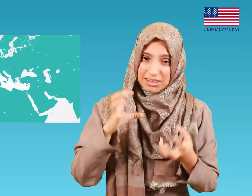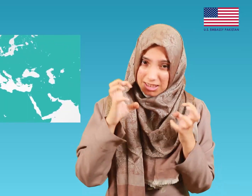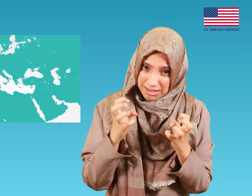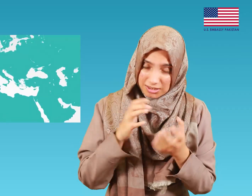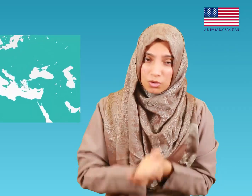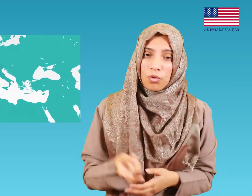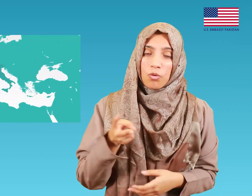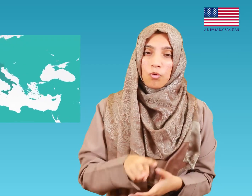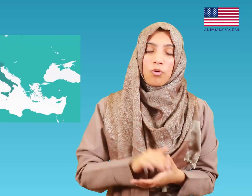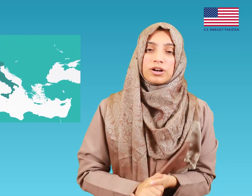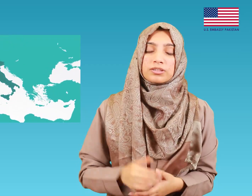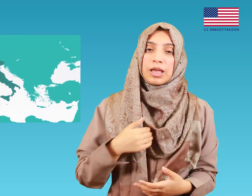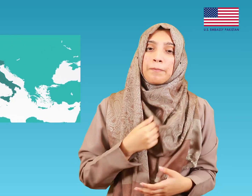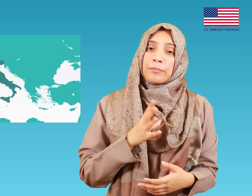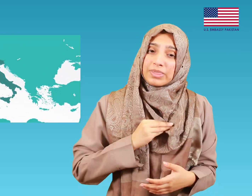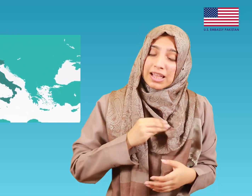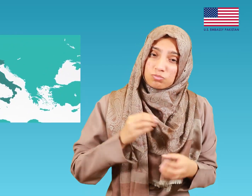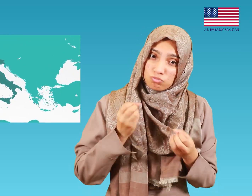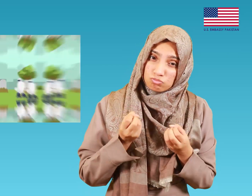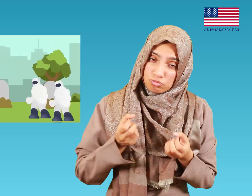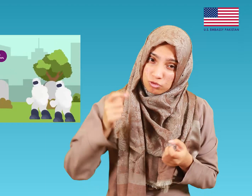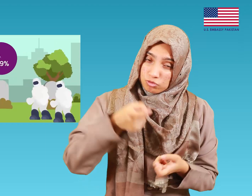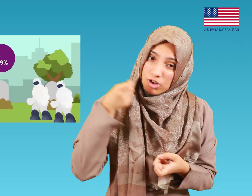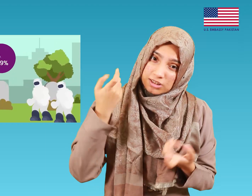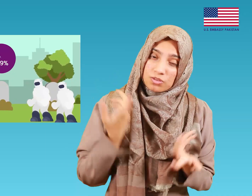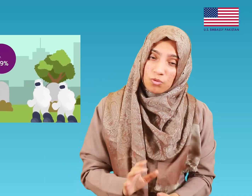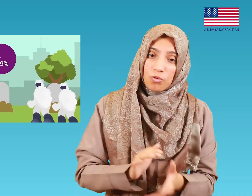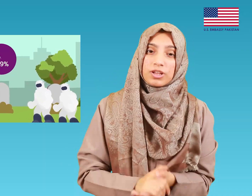pounding heartbeat, loss of taste or smell,